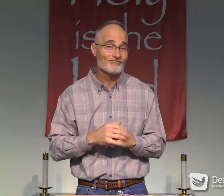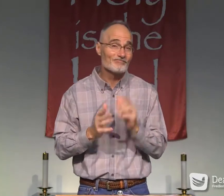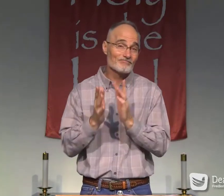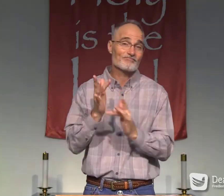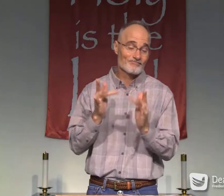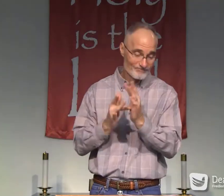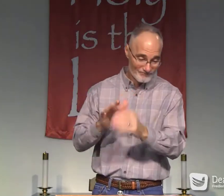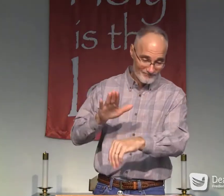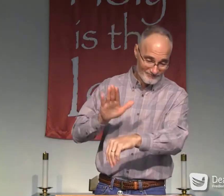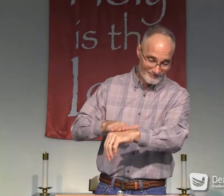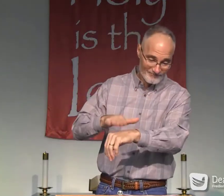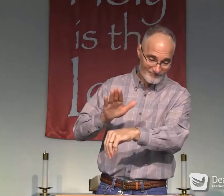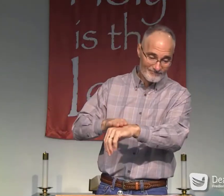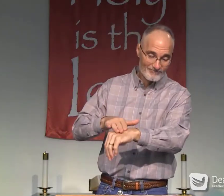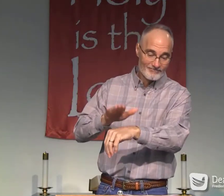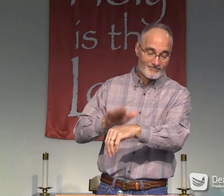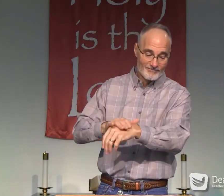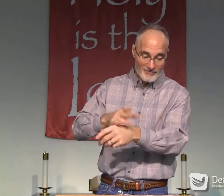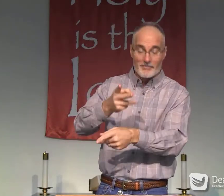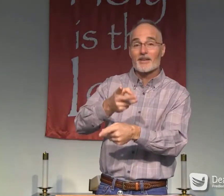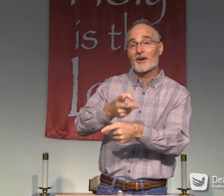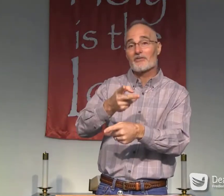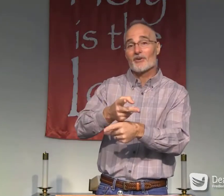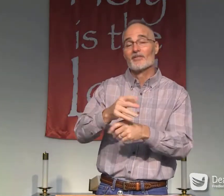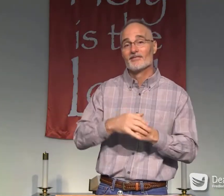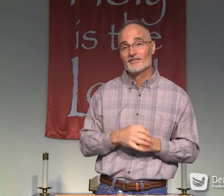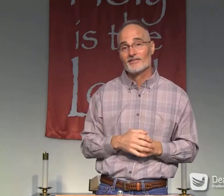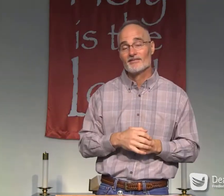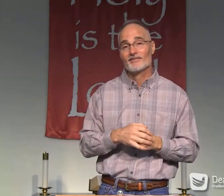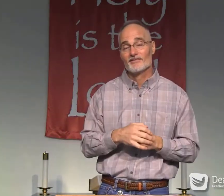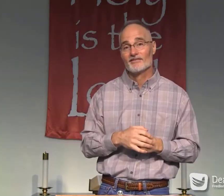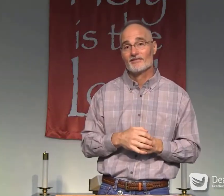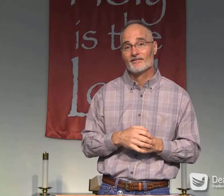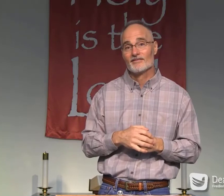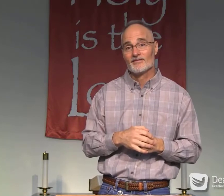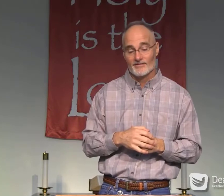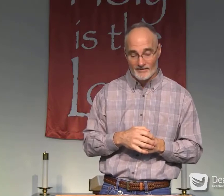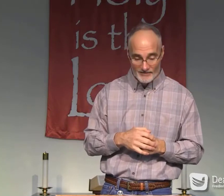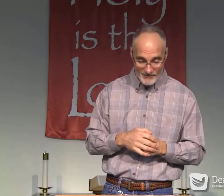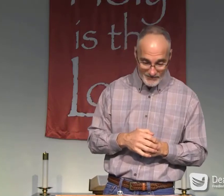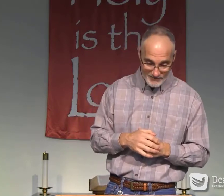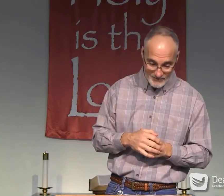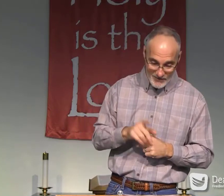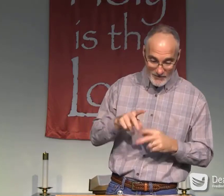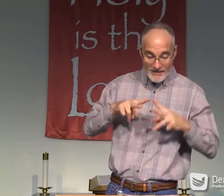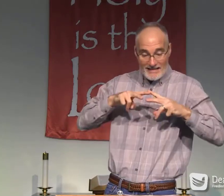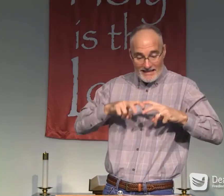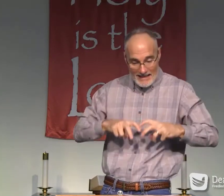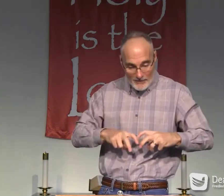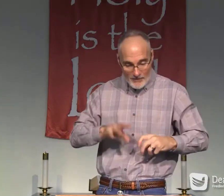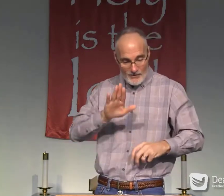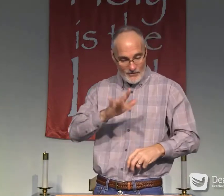Now you notice verse 21, Jesus cautions. He cautions us to be